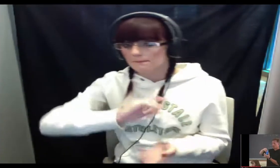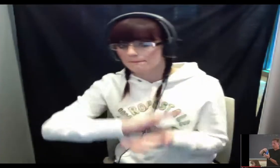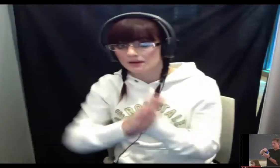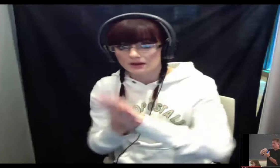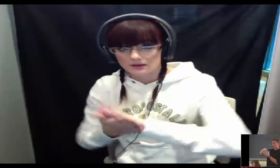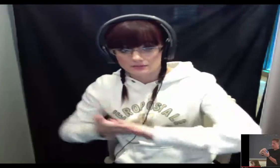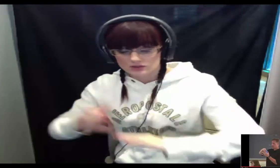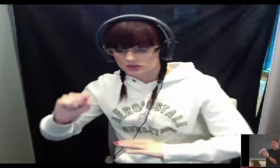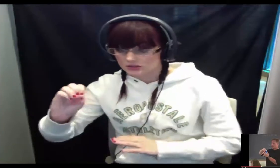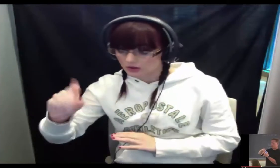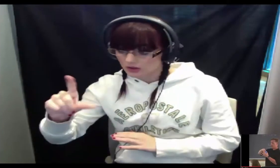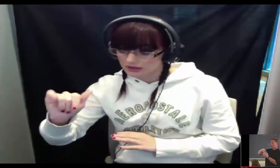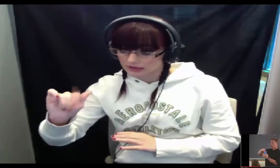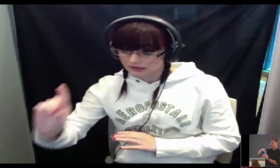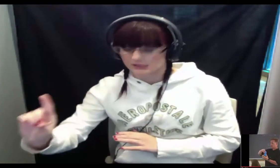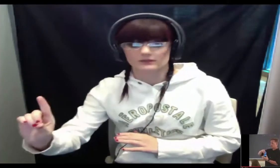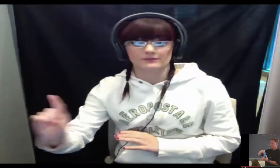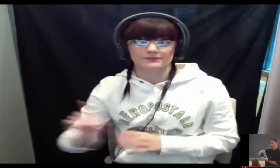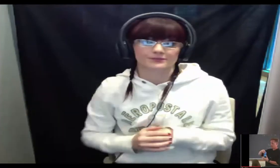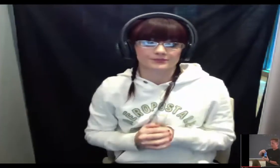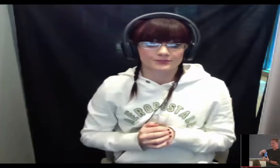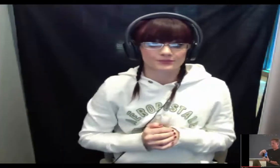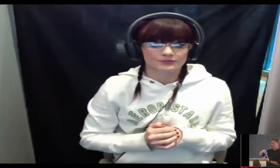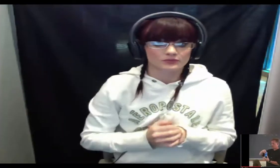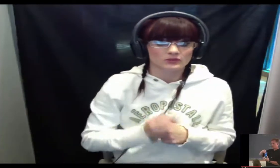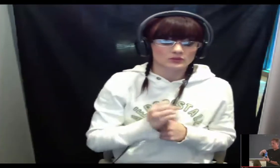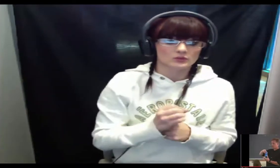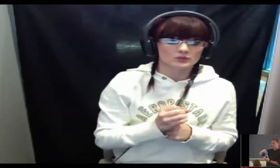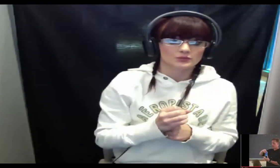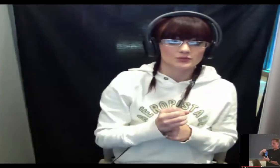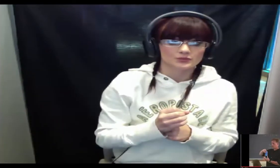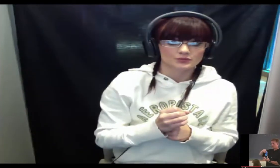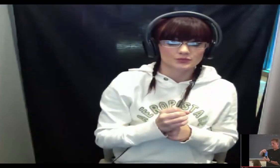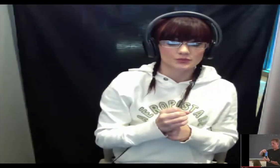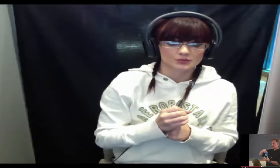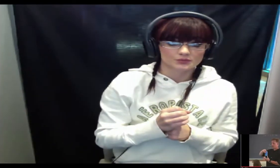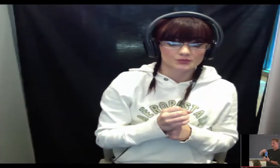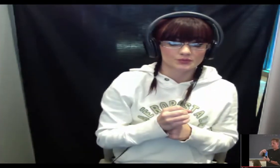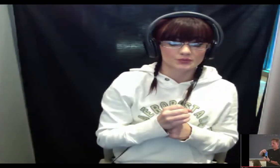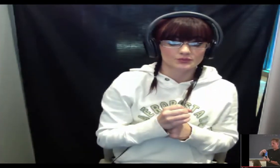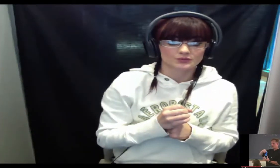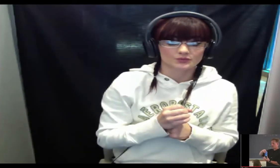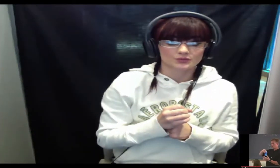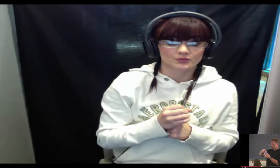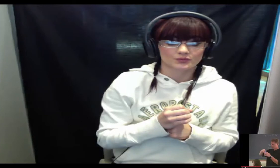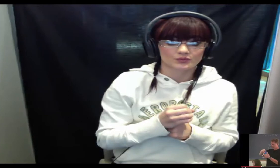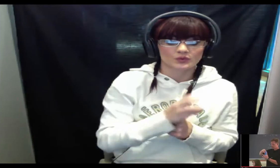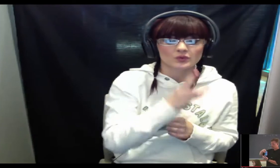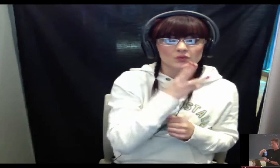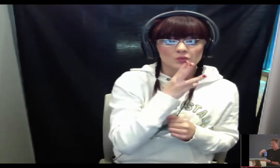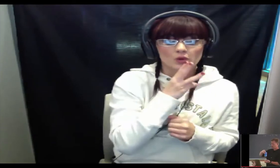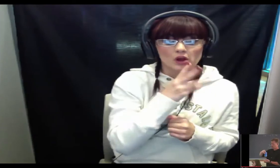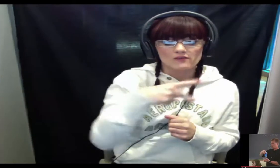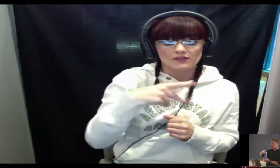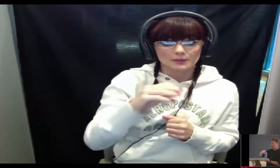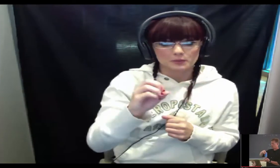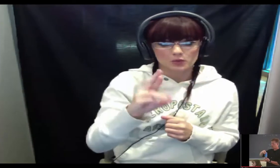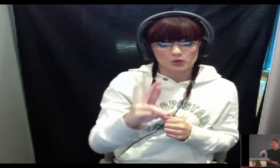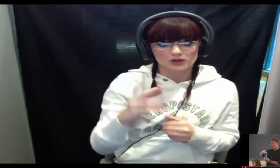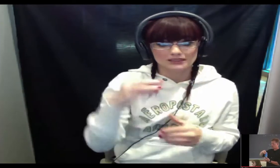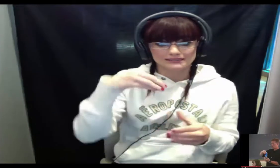Because it's cooler. And what's that do to the air around the Pepsi can? It cools it, and the water vapor in that air around the Pepsi